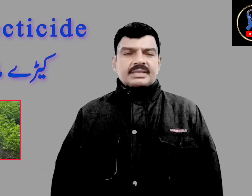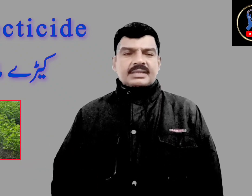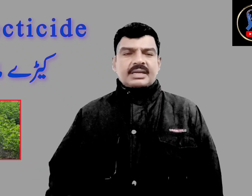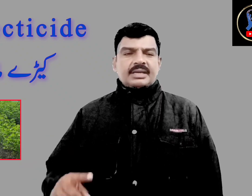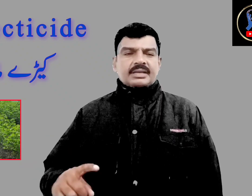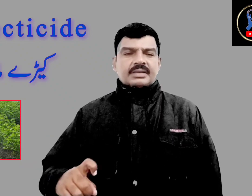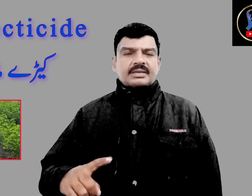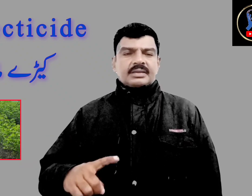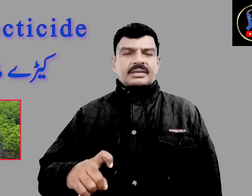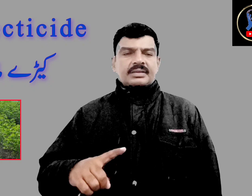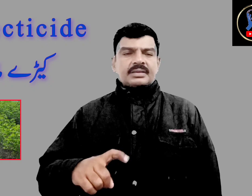insecticide,